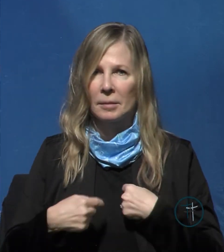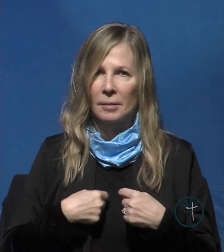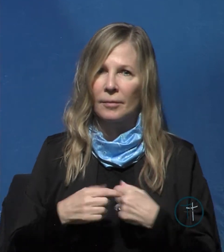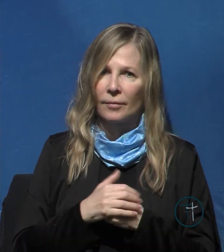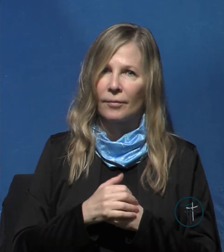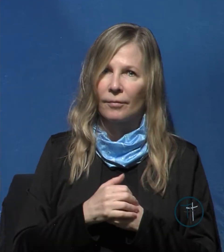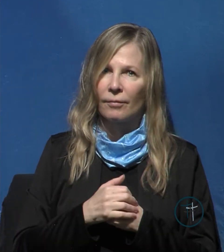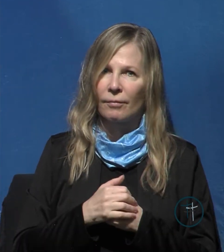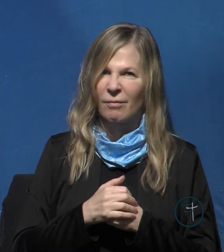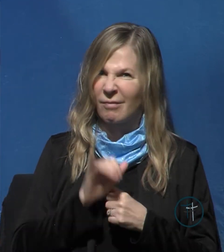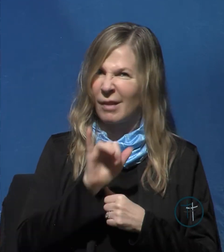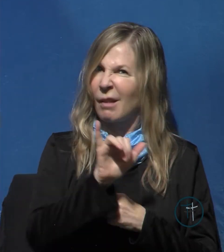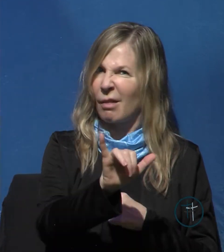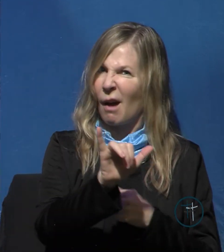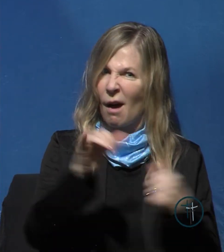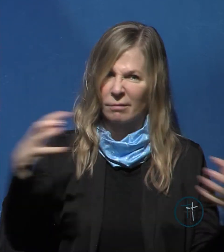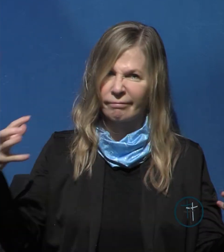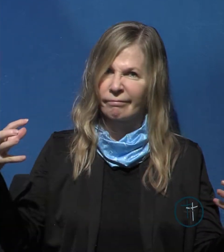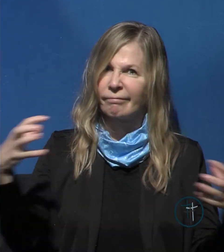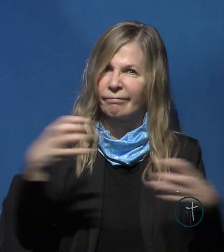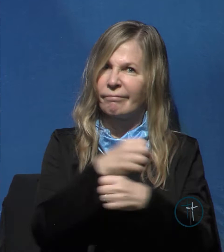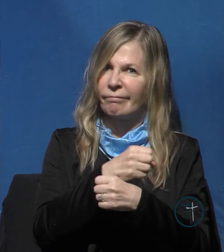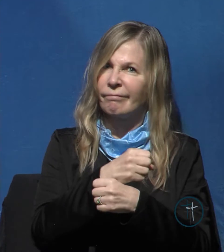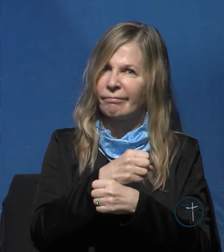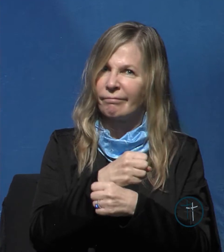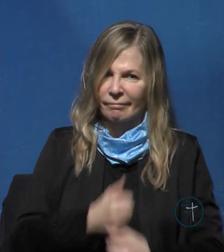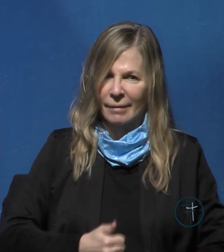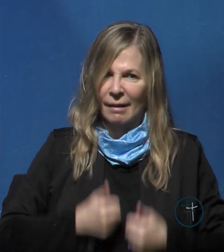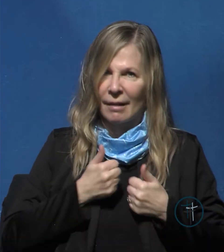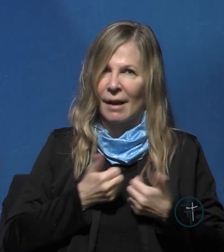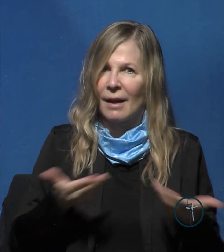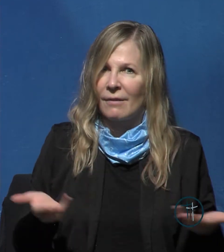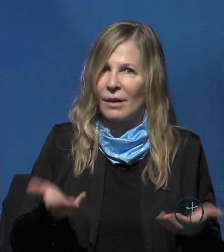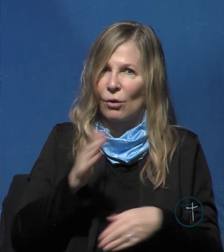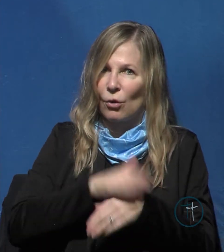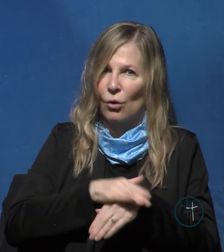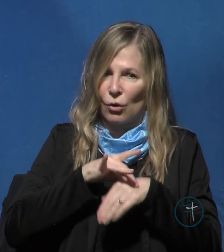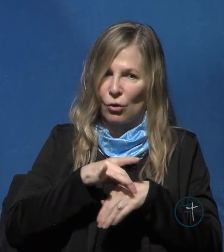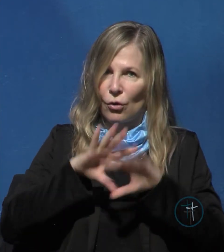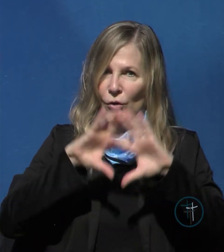That really sums up life on this planet right now.